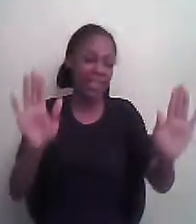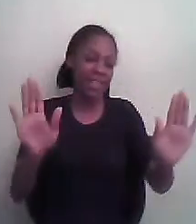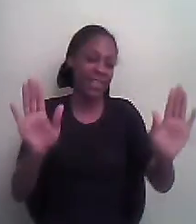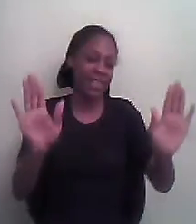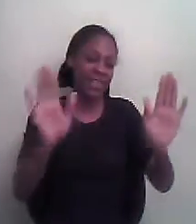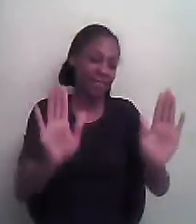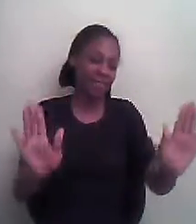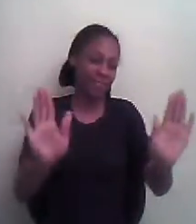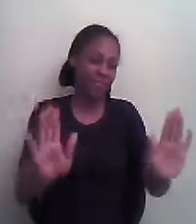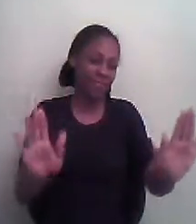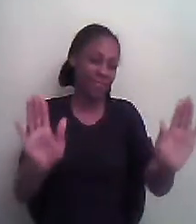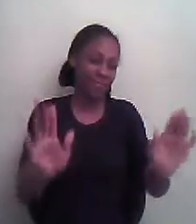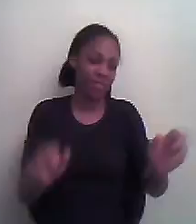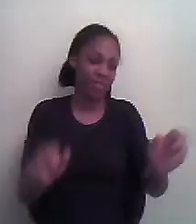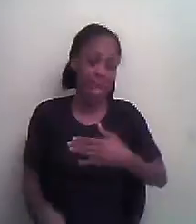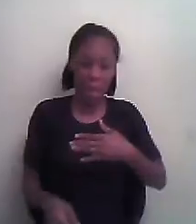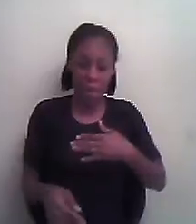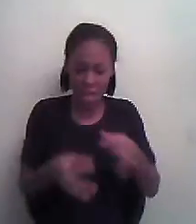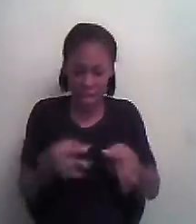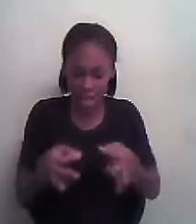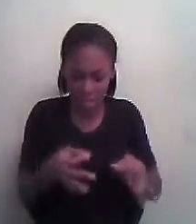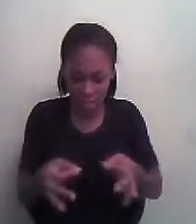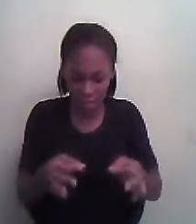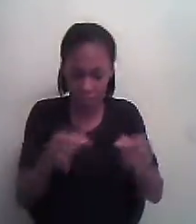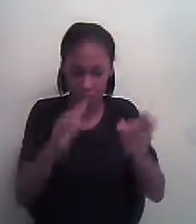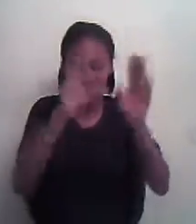First of all, the kitchen itself had no electricity.